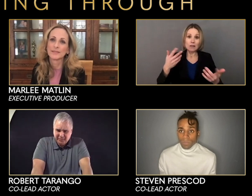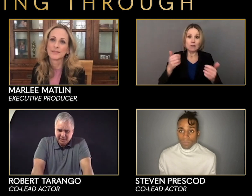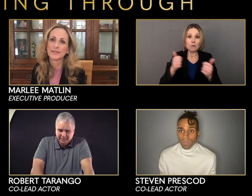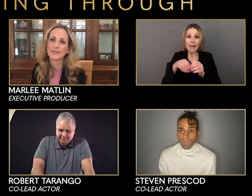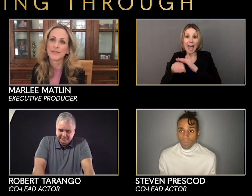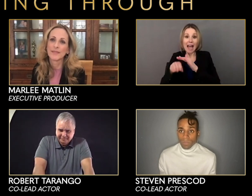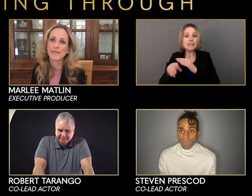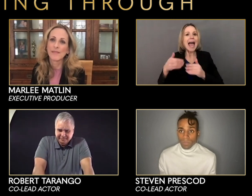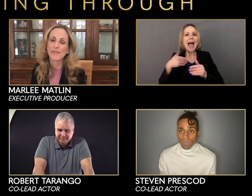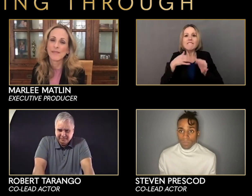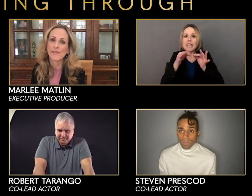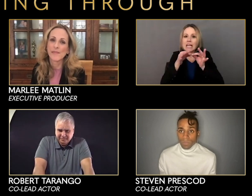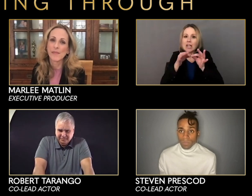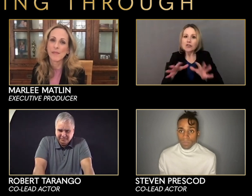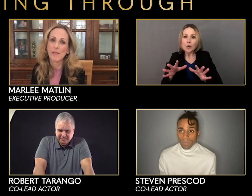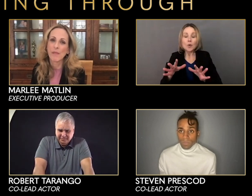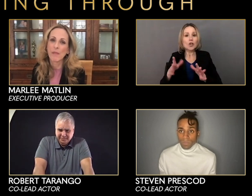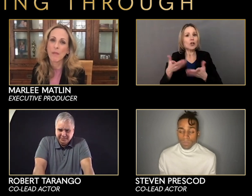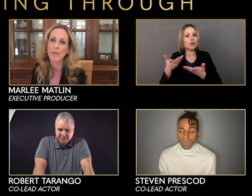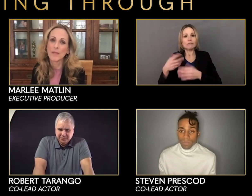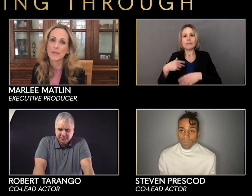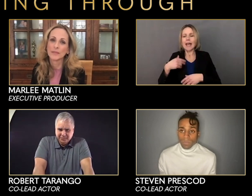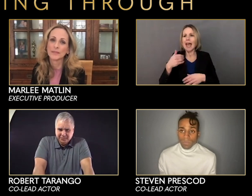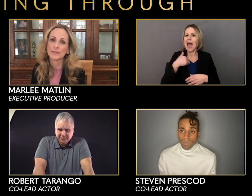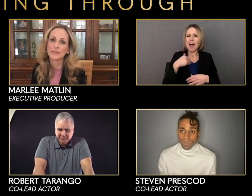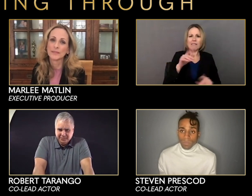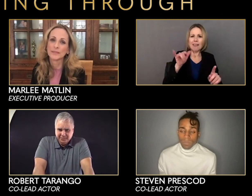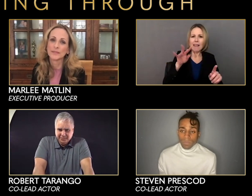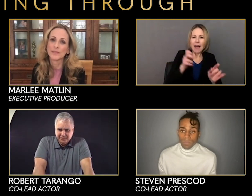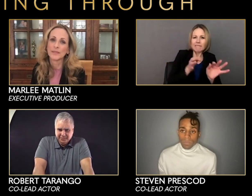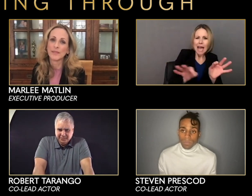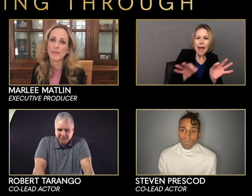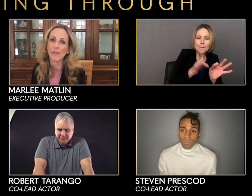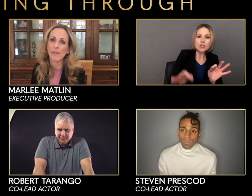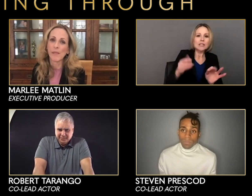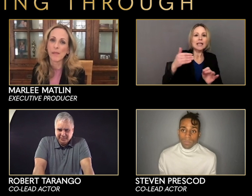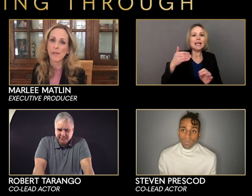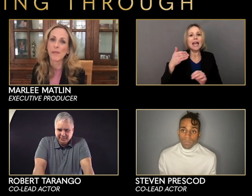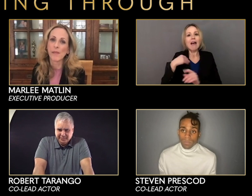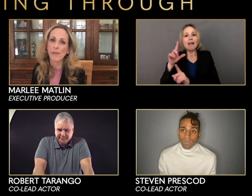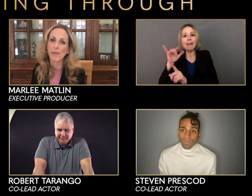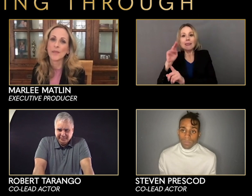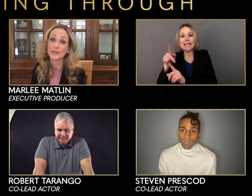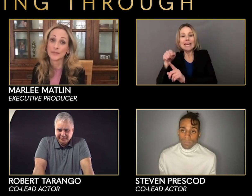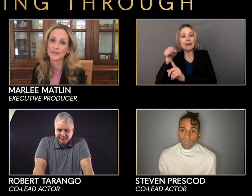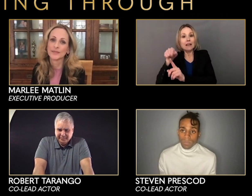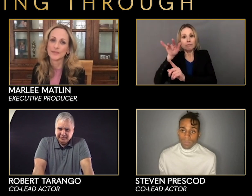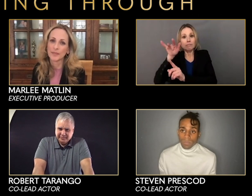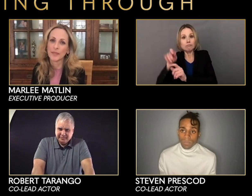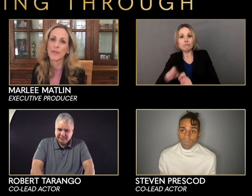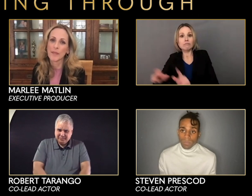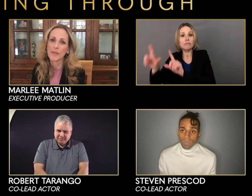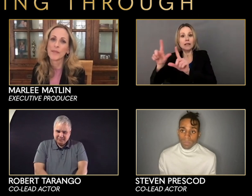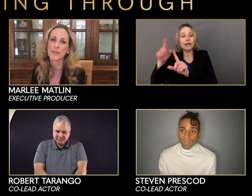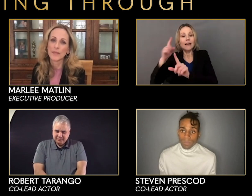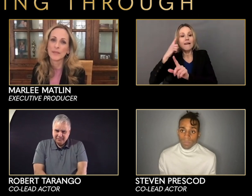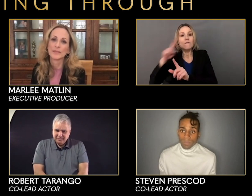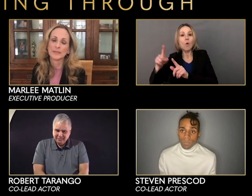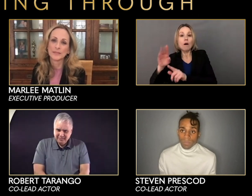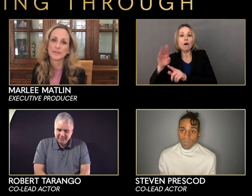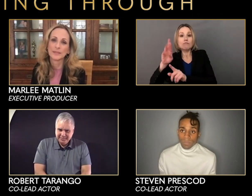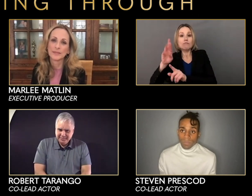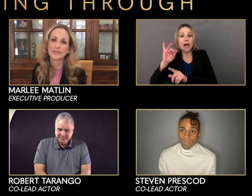today, that would have live captioning, that would have a stream text link that was accessible for people who were following along with a braille